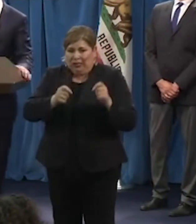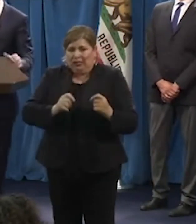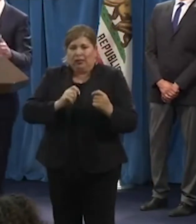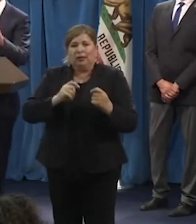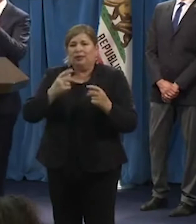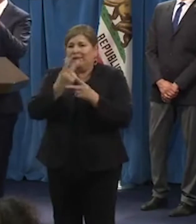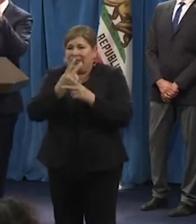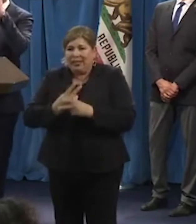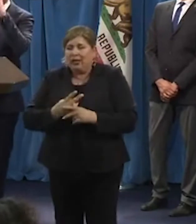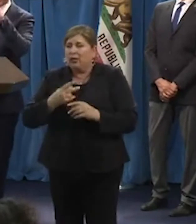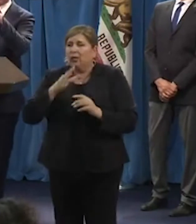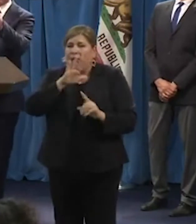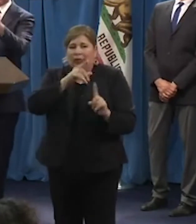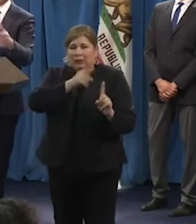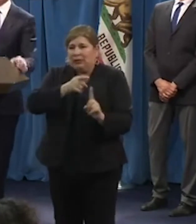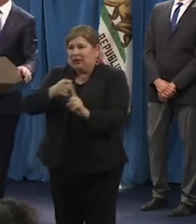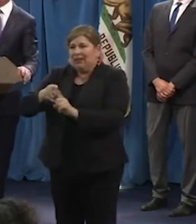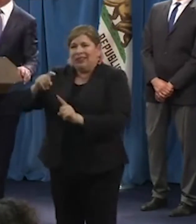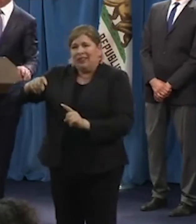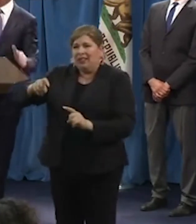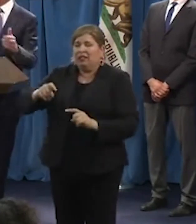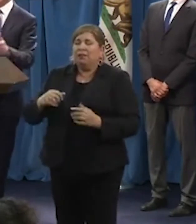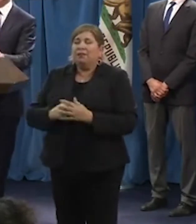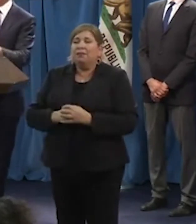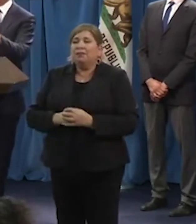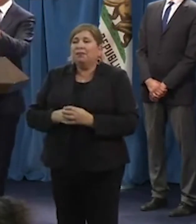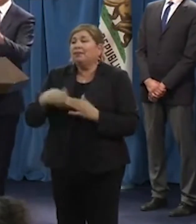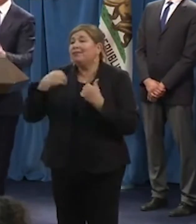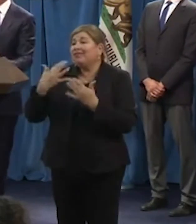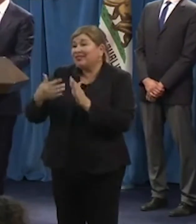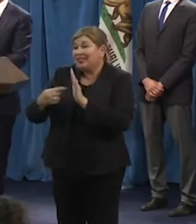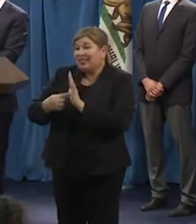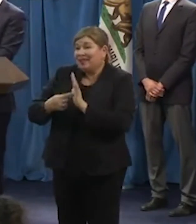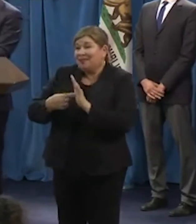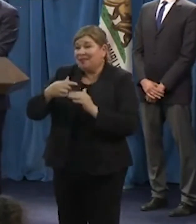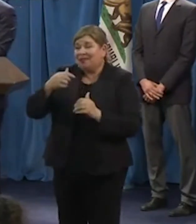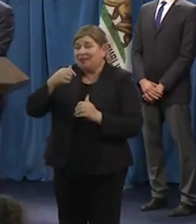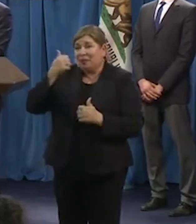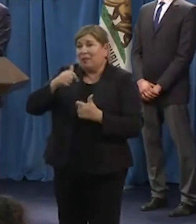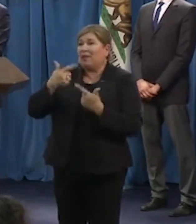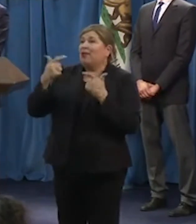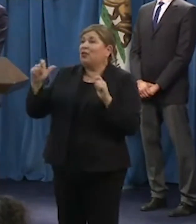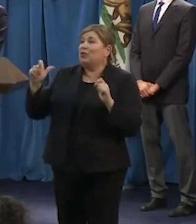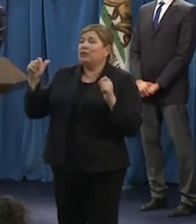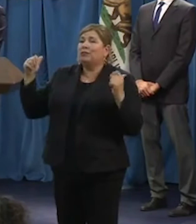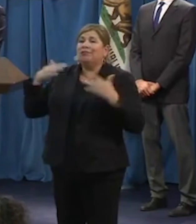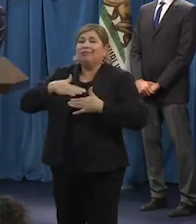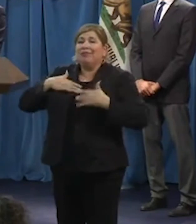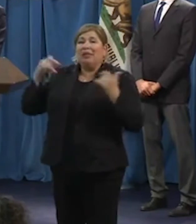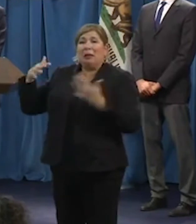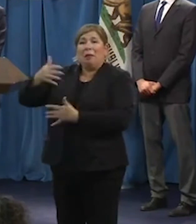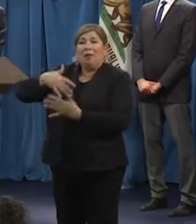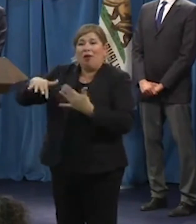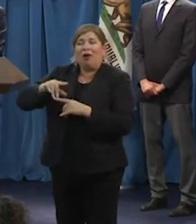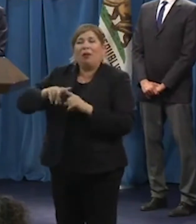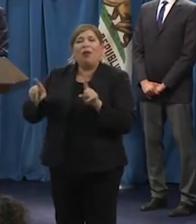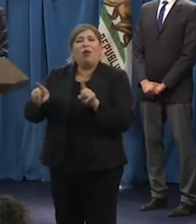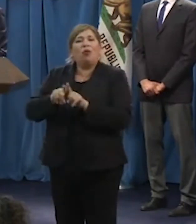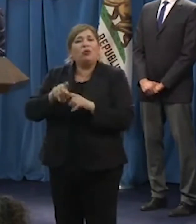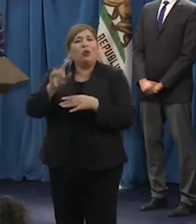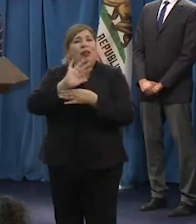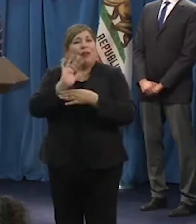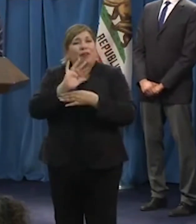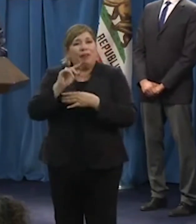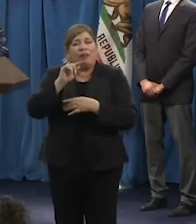those considerations. I laid out as an example, not just some of the large amusement parks, but the theater chains that